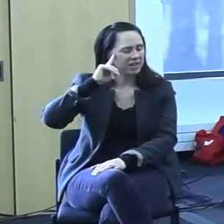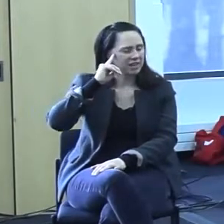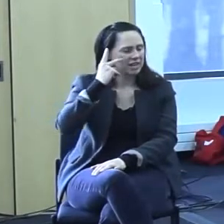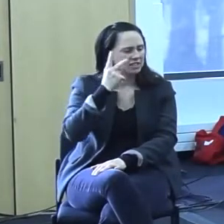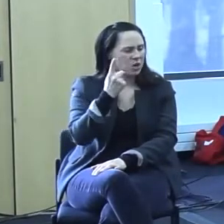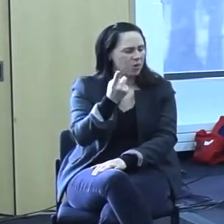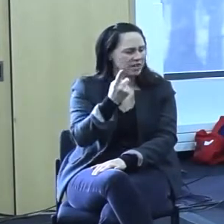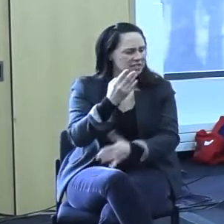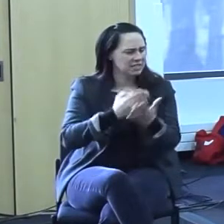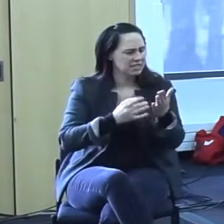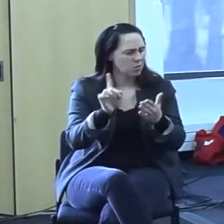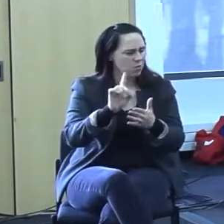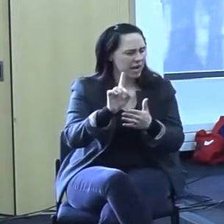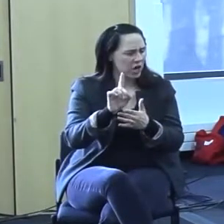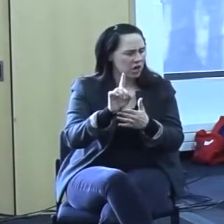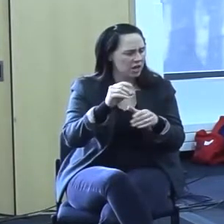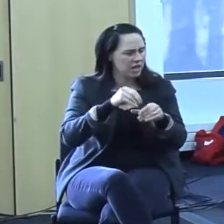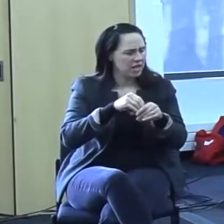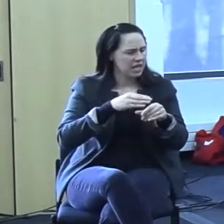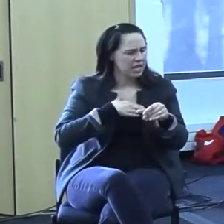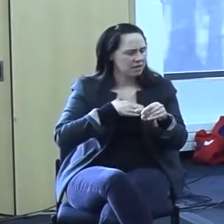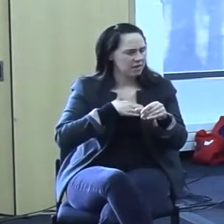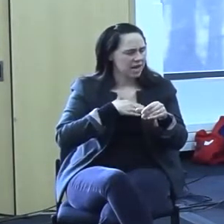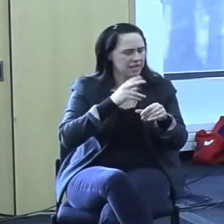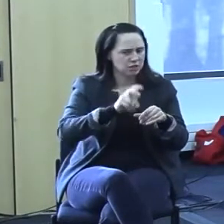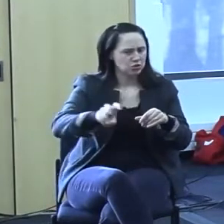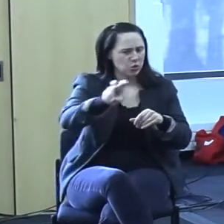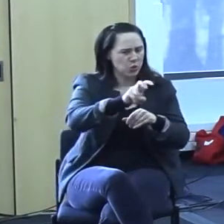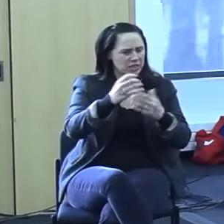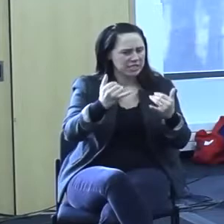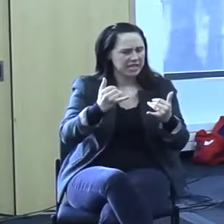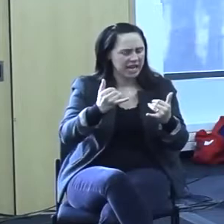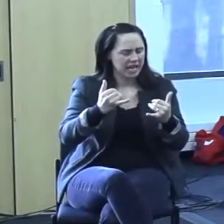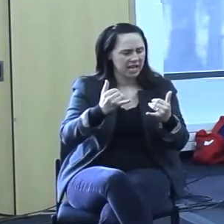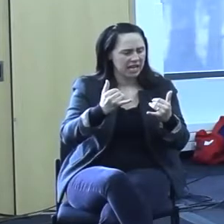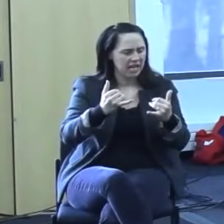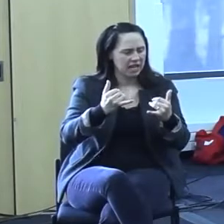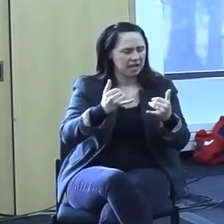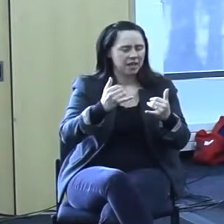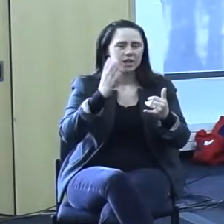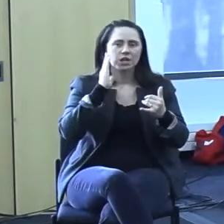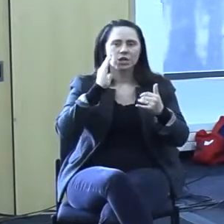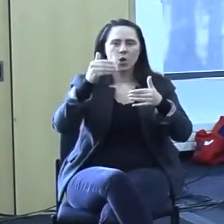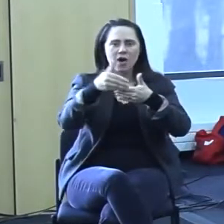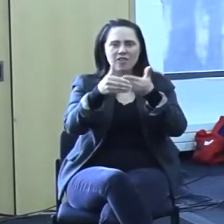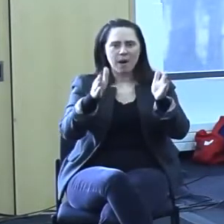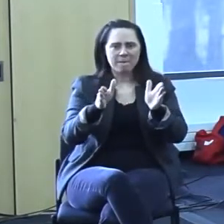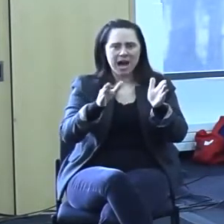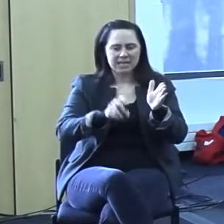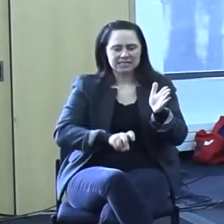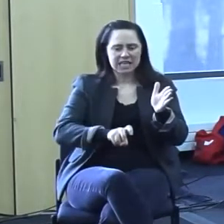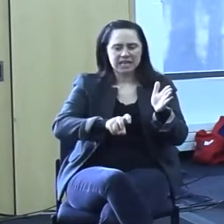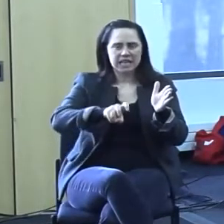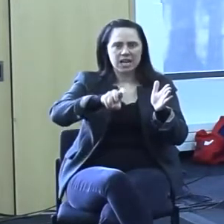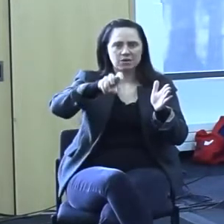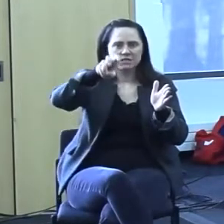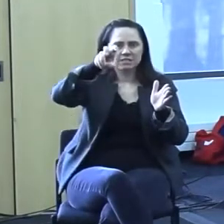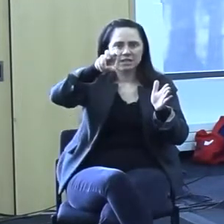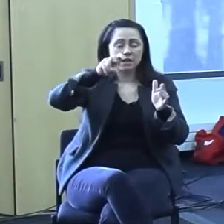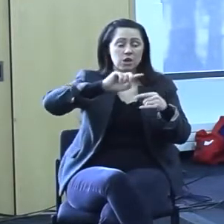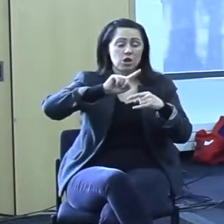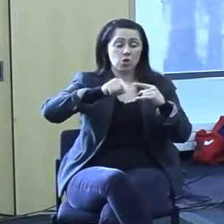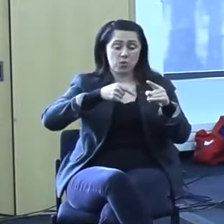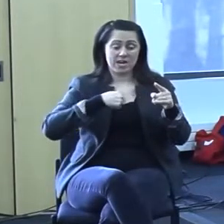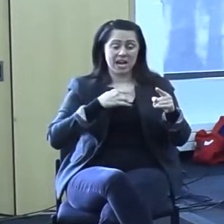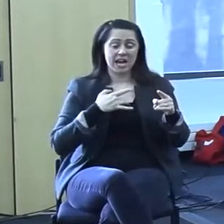one somewhere in my tour today, kind of those box lifts. And kind of when I